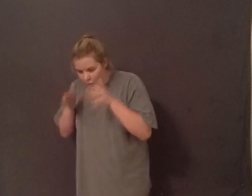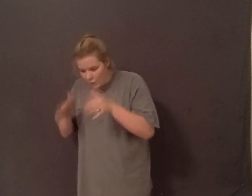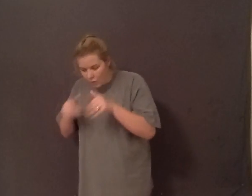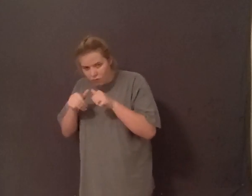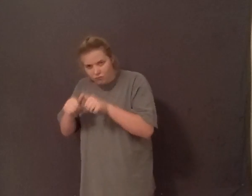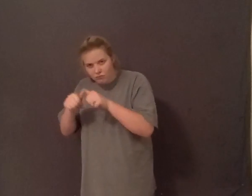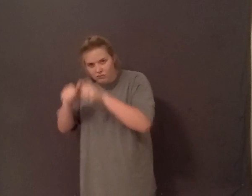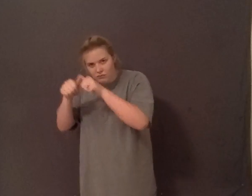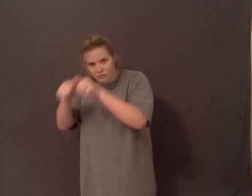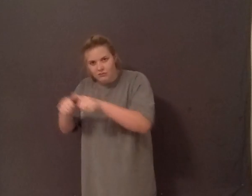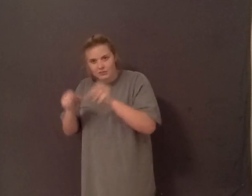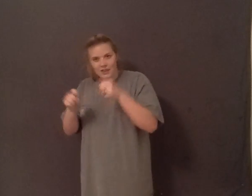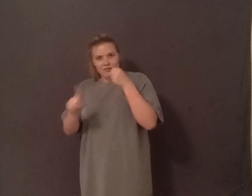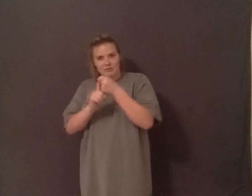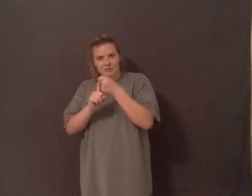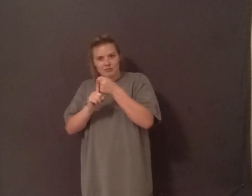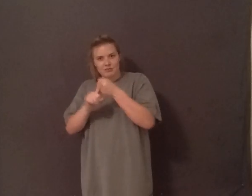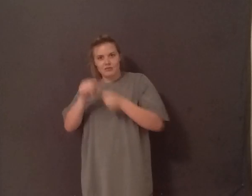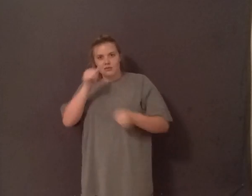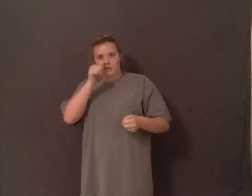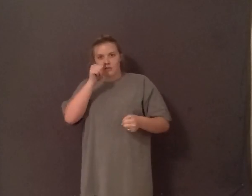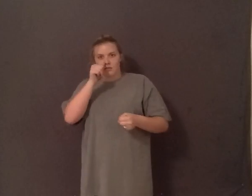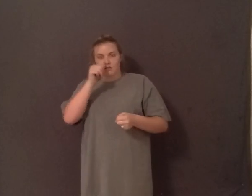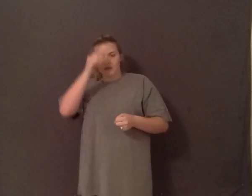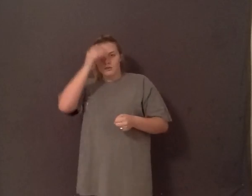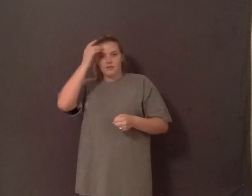much less effectively. Another reason why anxiety and stress